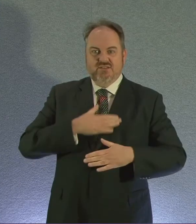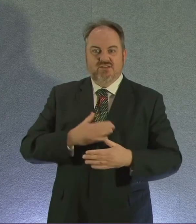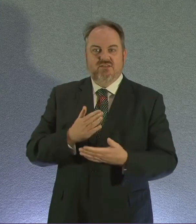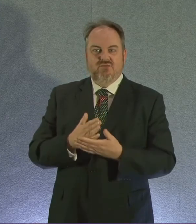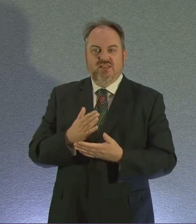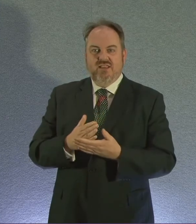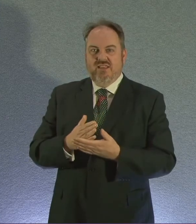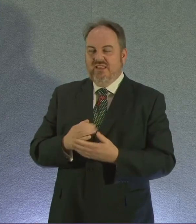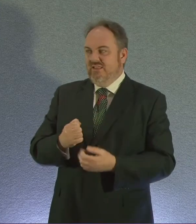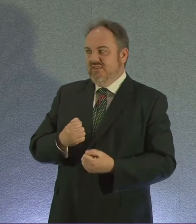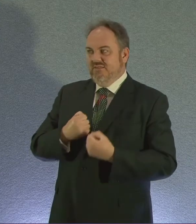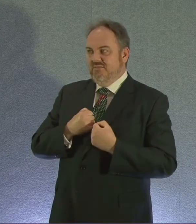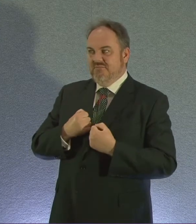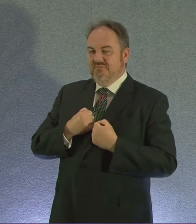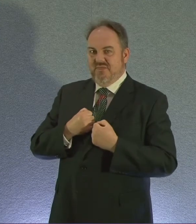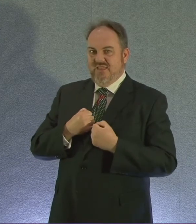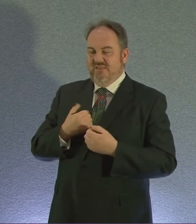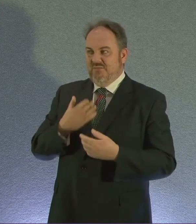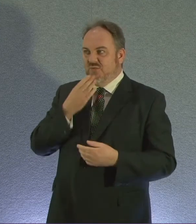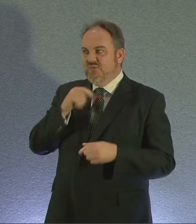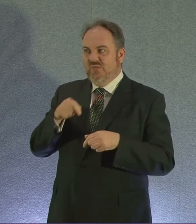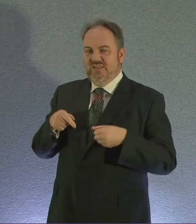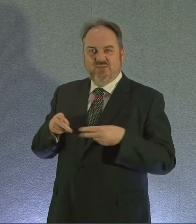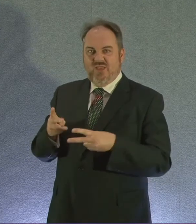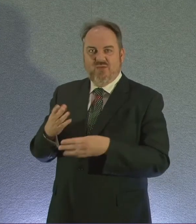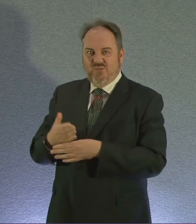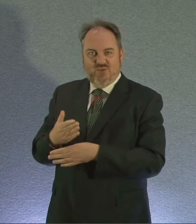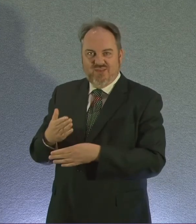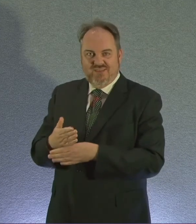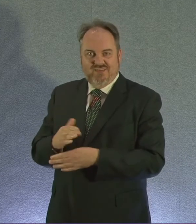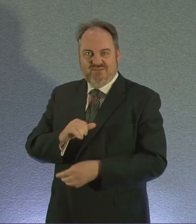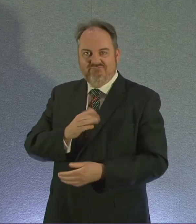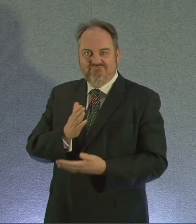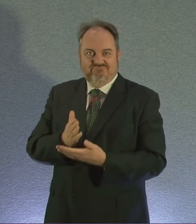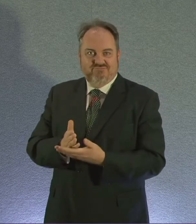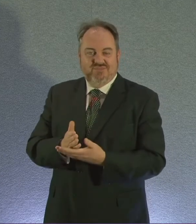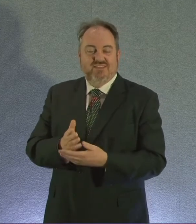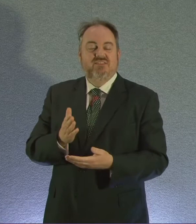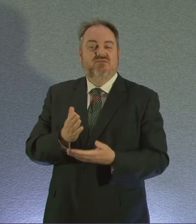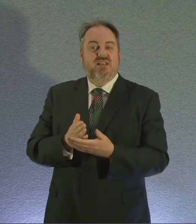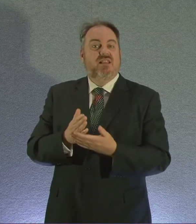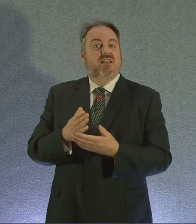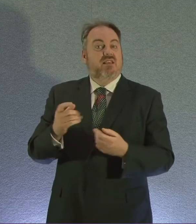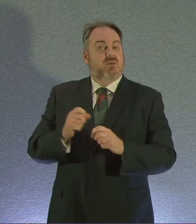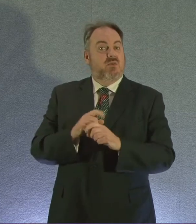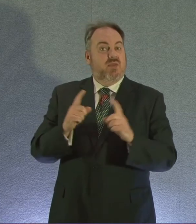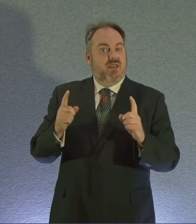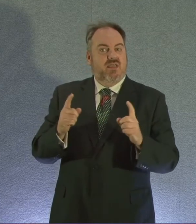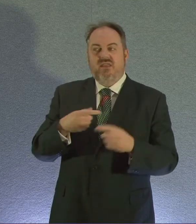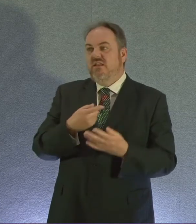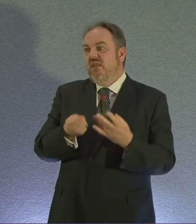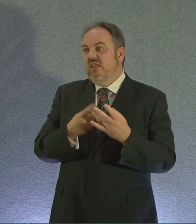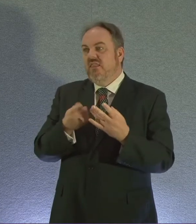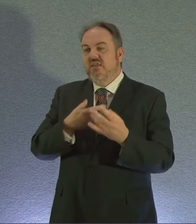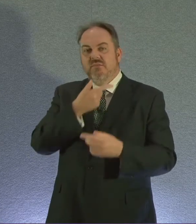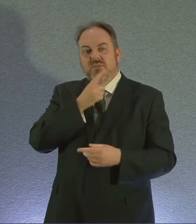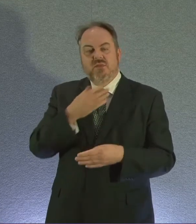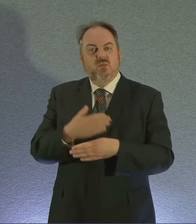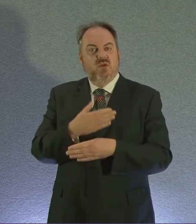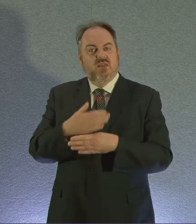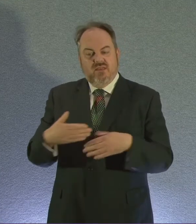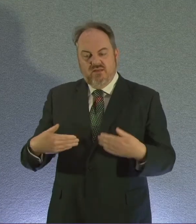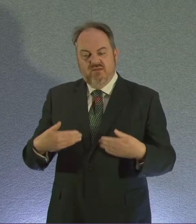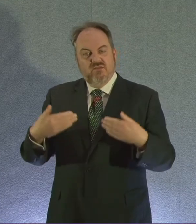of operation. I also want to associate my remarks with everyone who's mentioned those people who are also doing their bit today, and that's in the front line, whether it's in